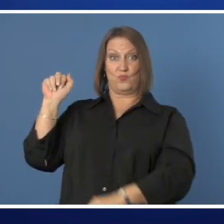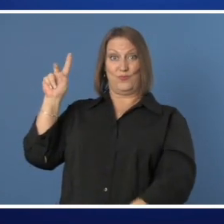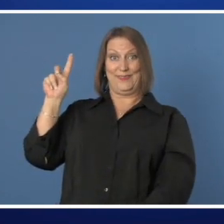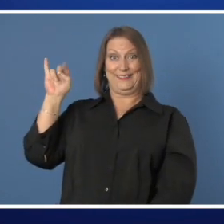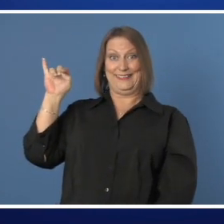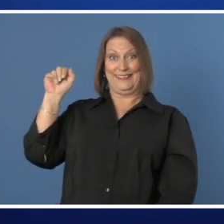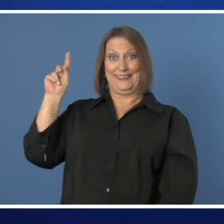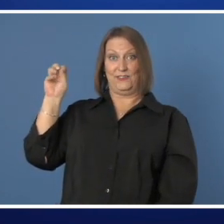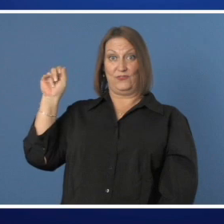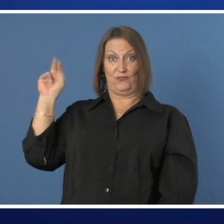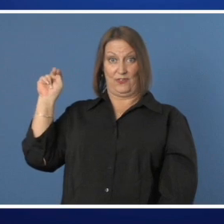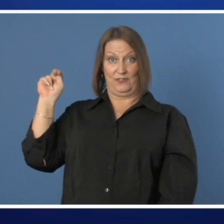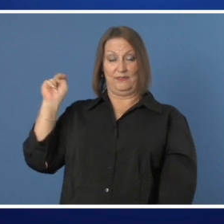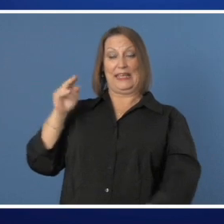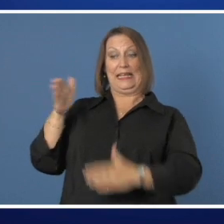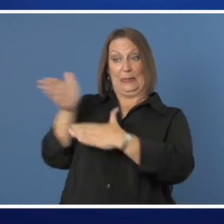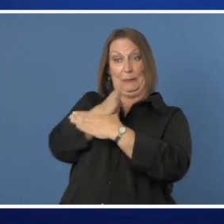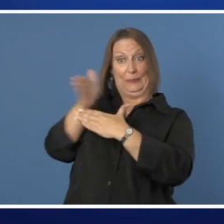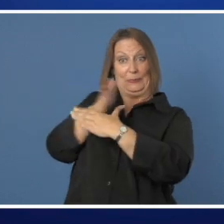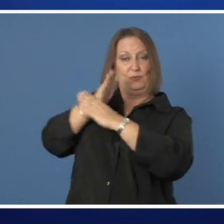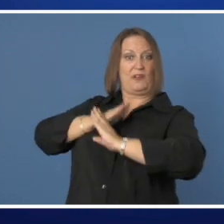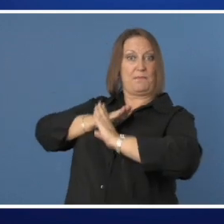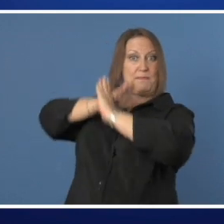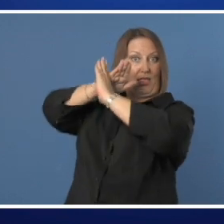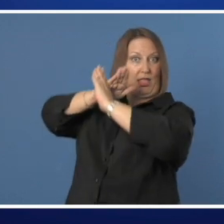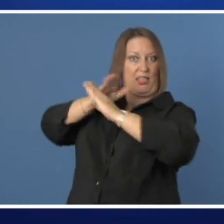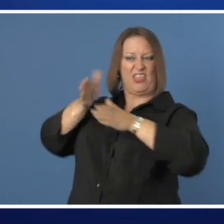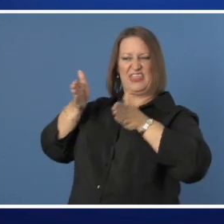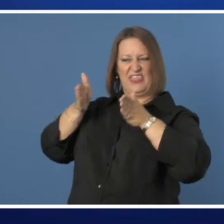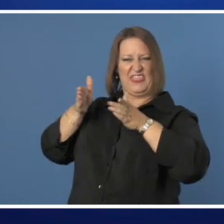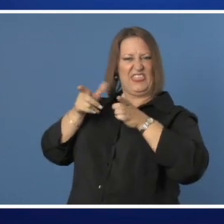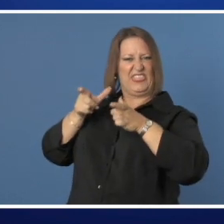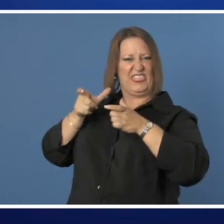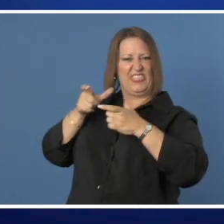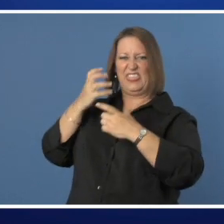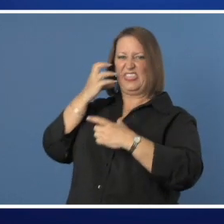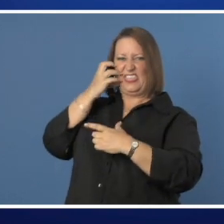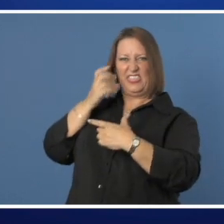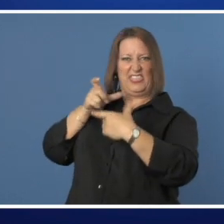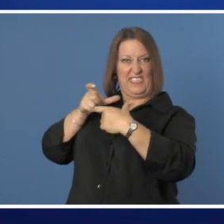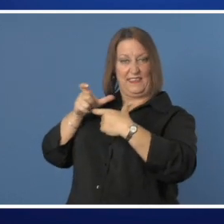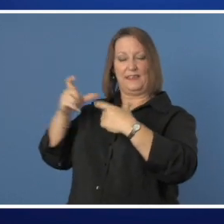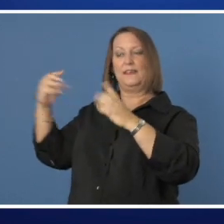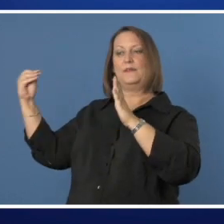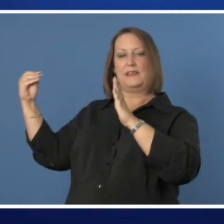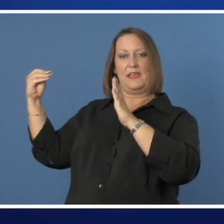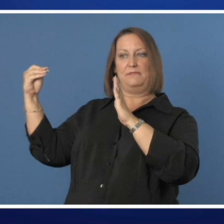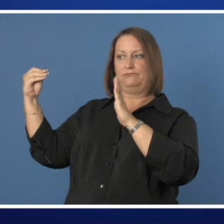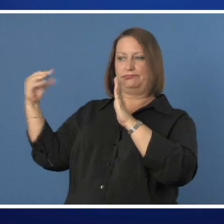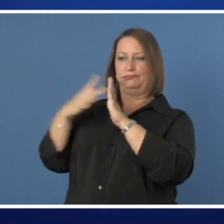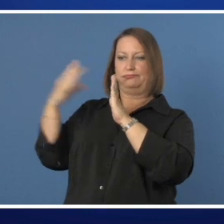more of the radiation will be absorbed and you will be exposed to less.